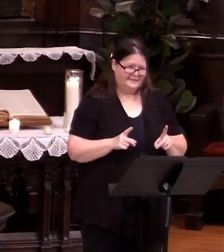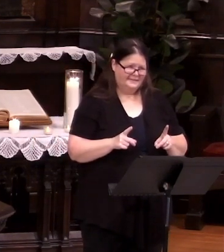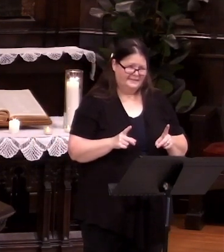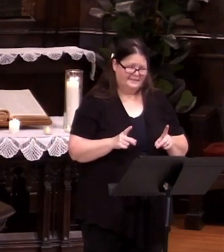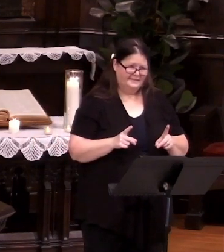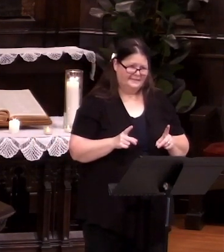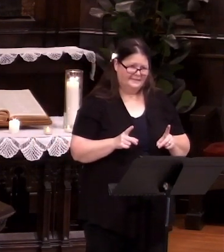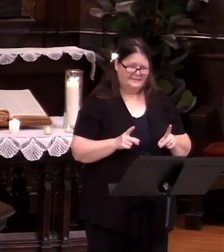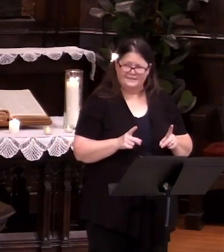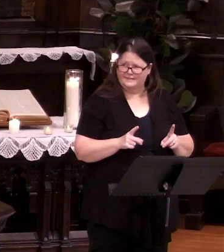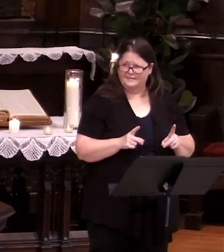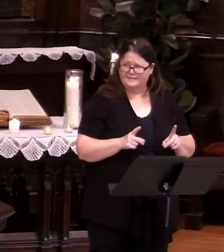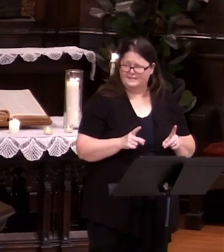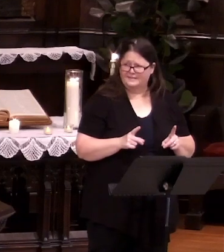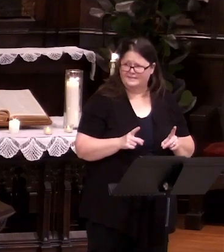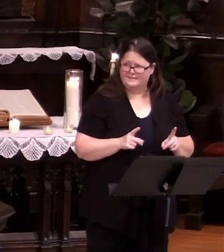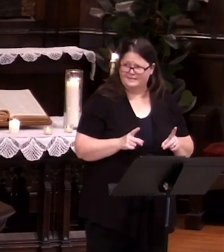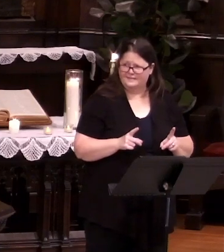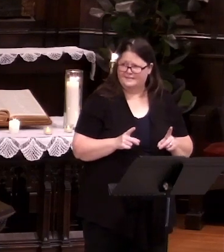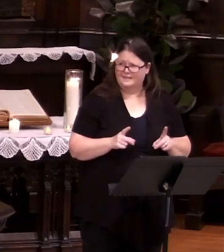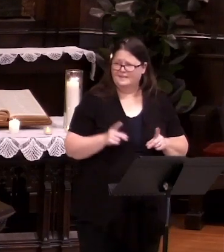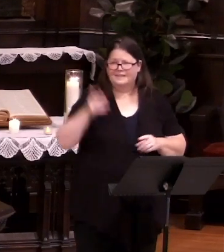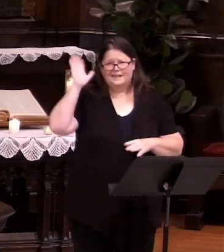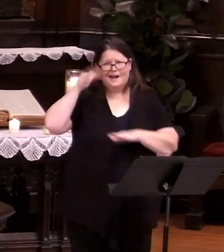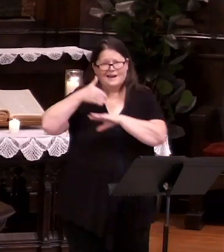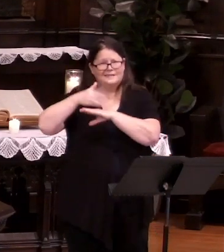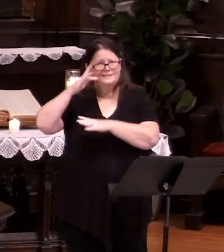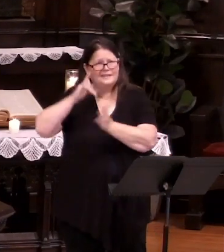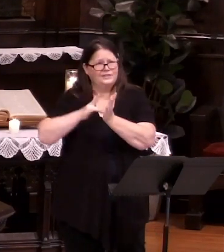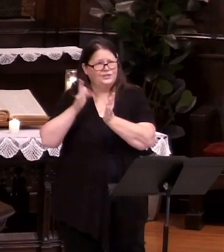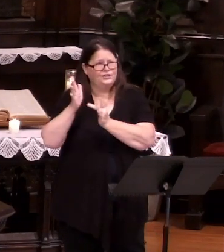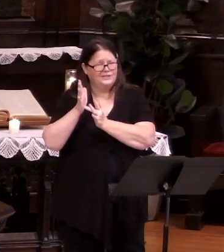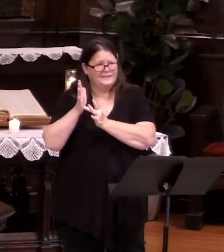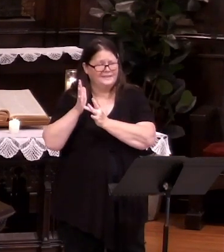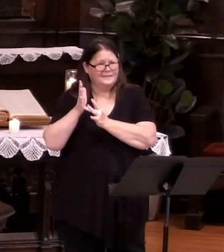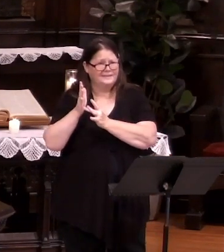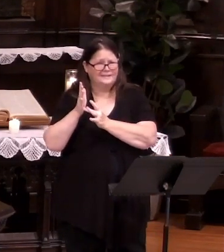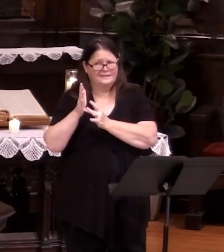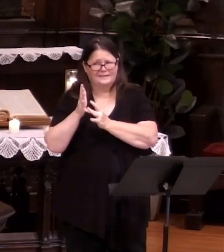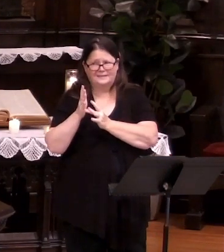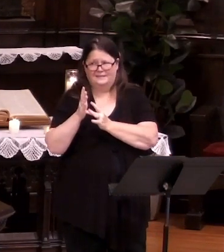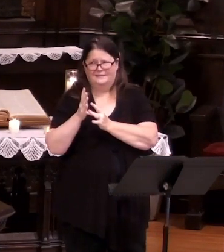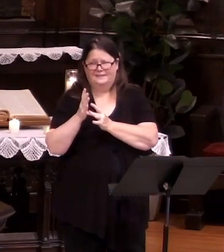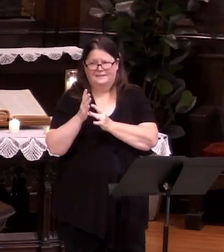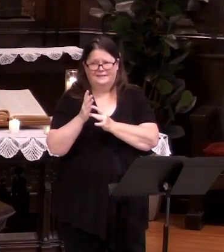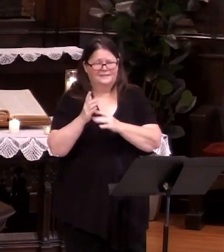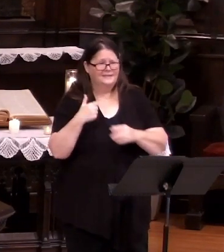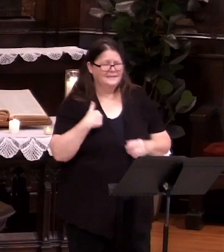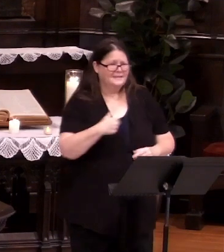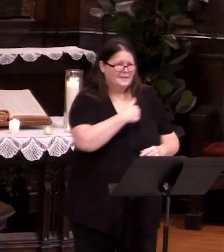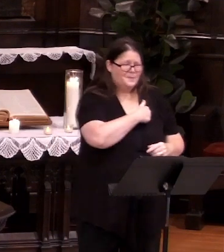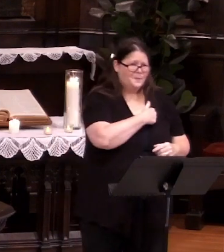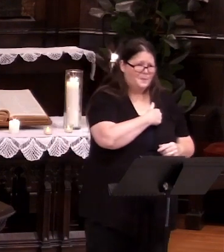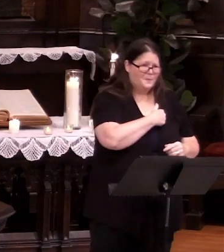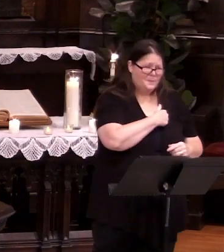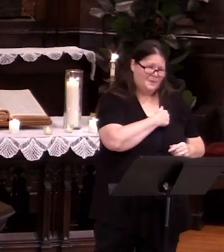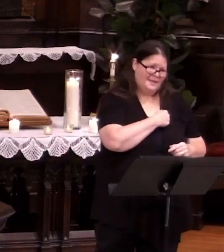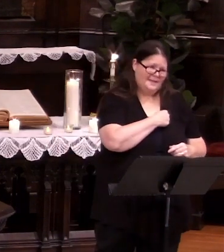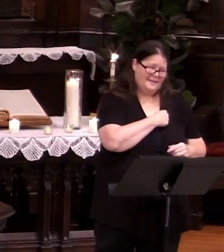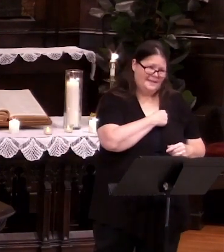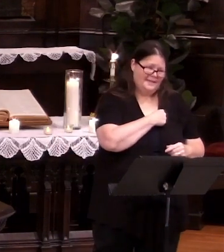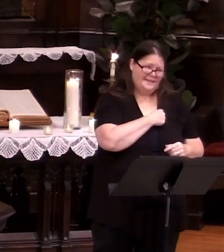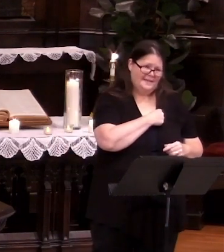the incarnation of Jesus, yet that we closed the canon on